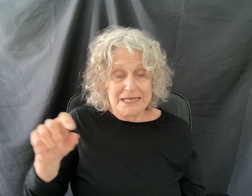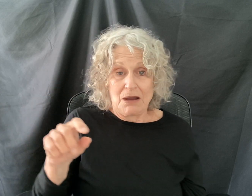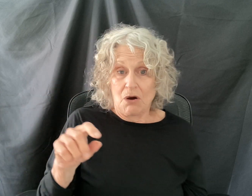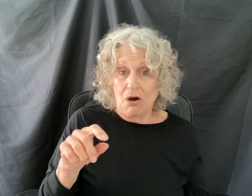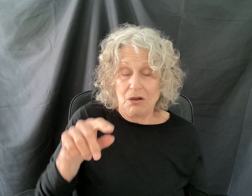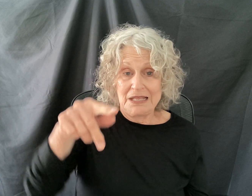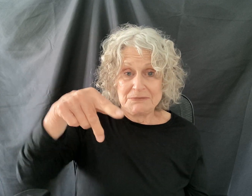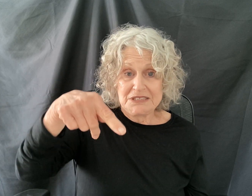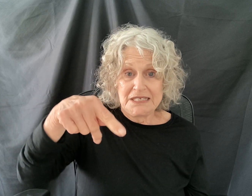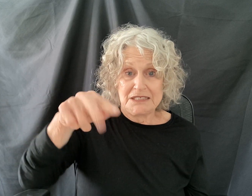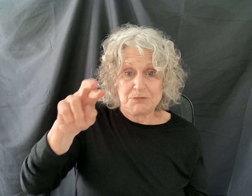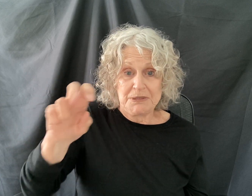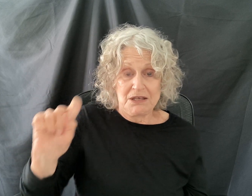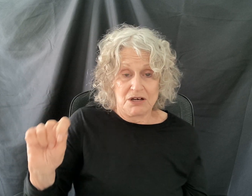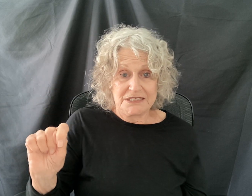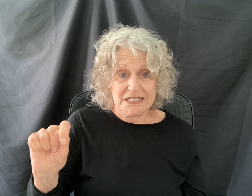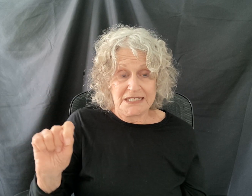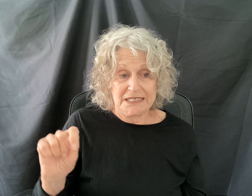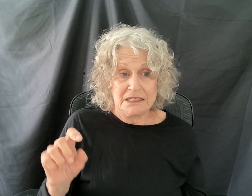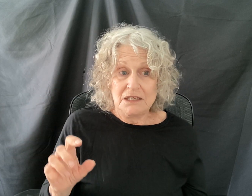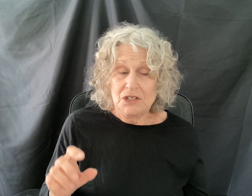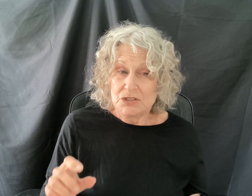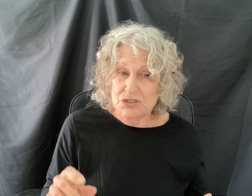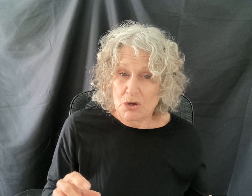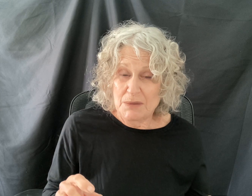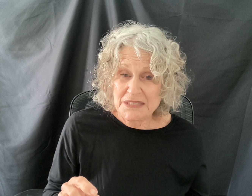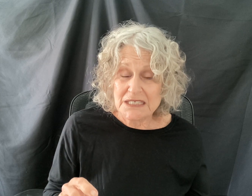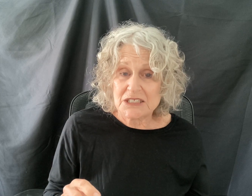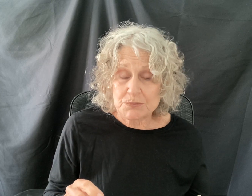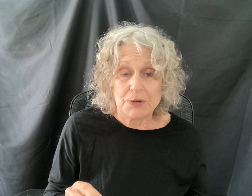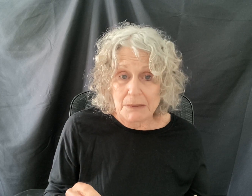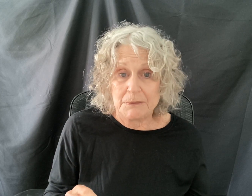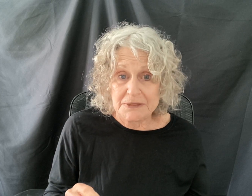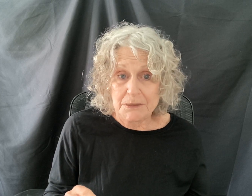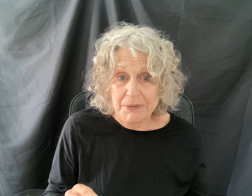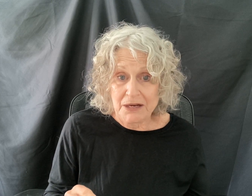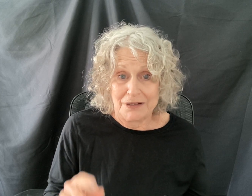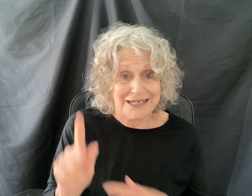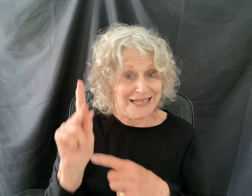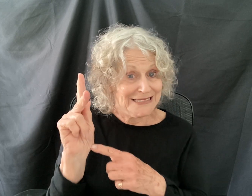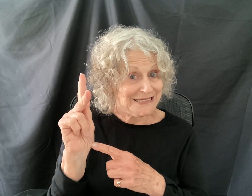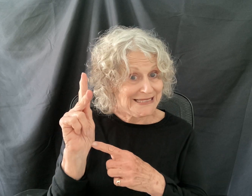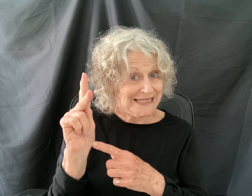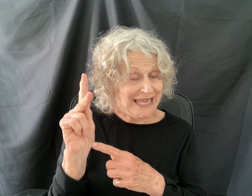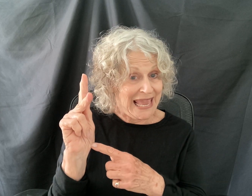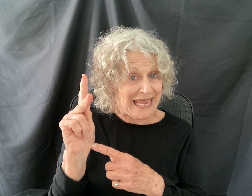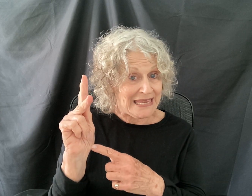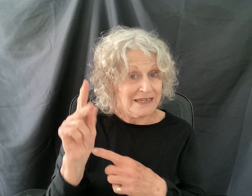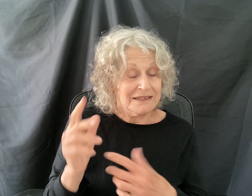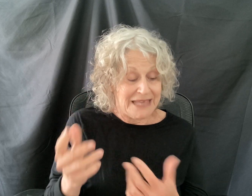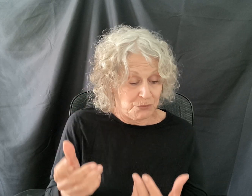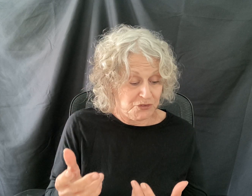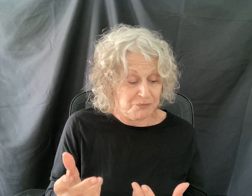Now, all I'm seeing is PRT, so I'm thinking it's probably a parrot. I didn't see a K. That would have